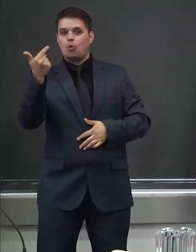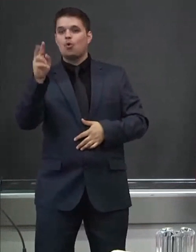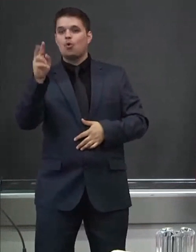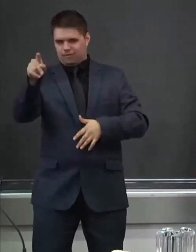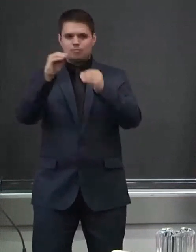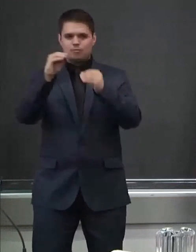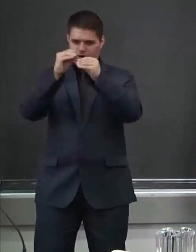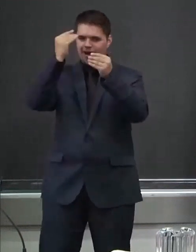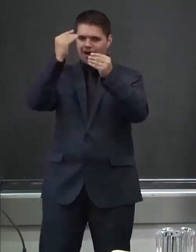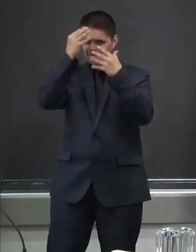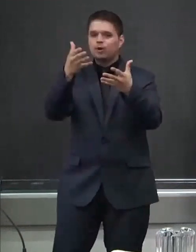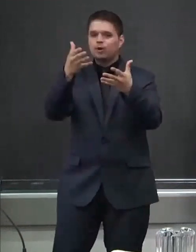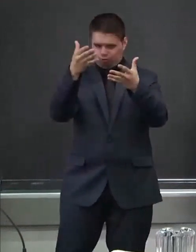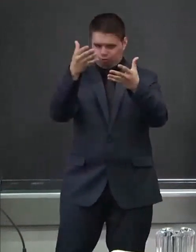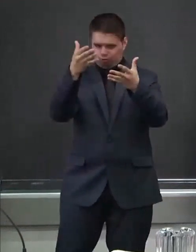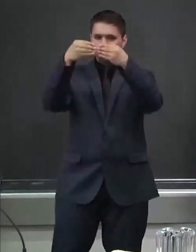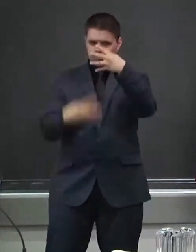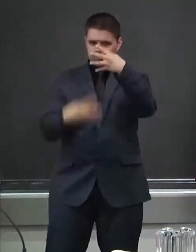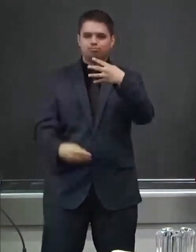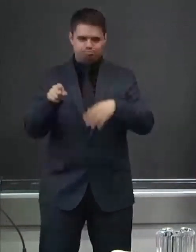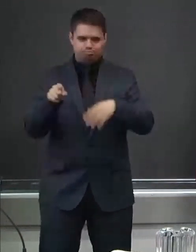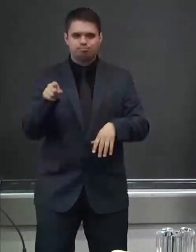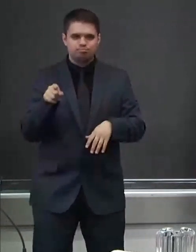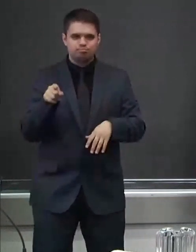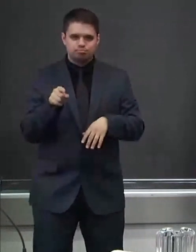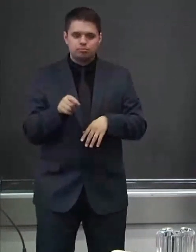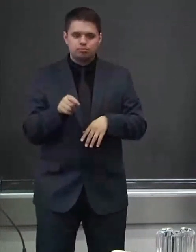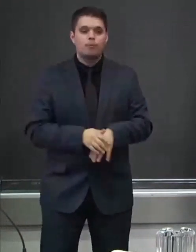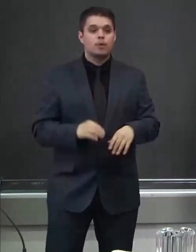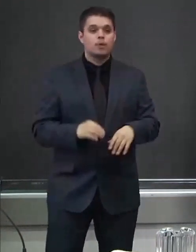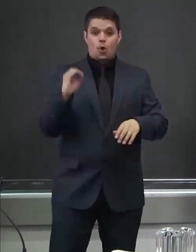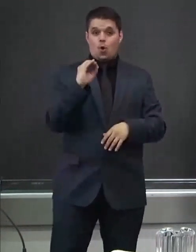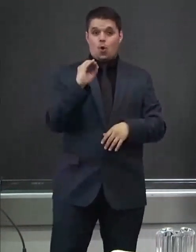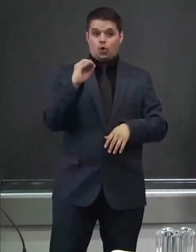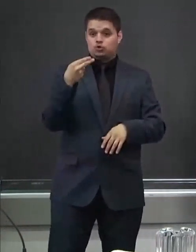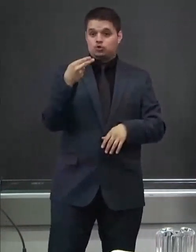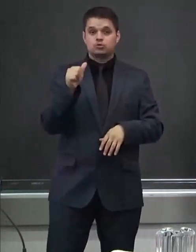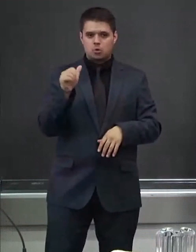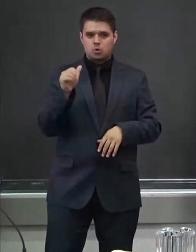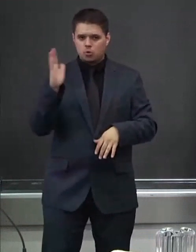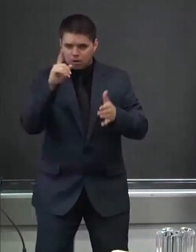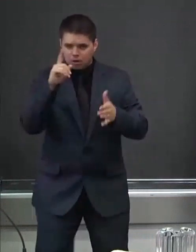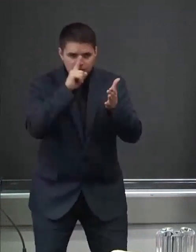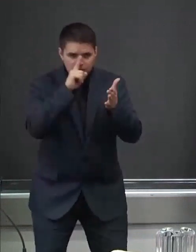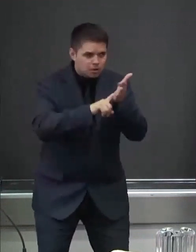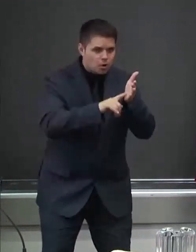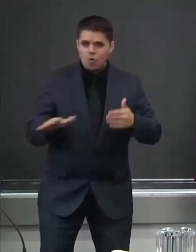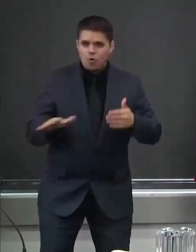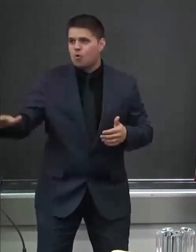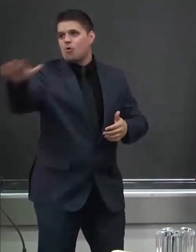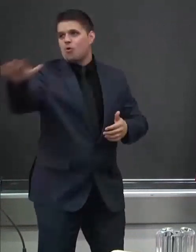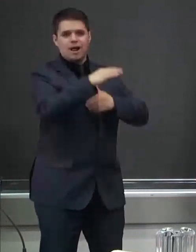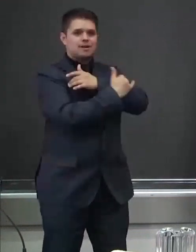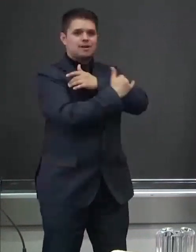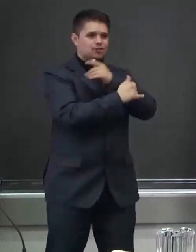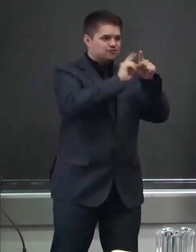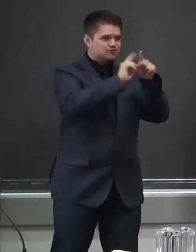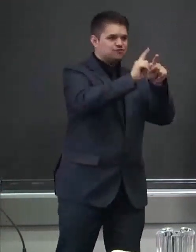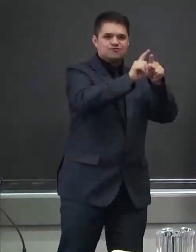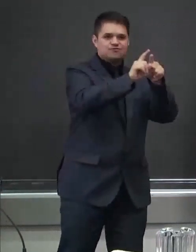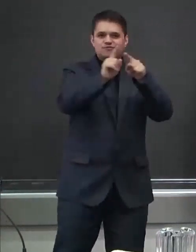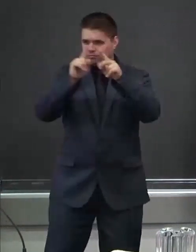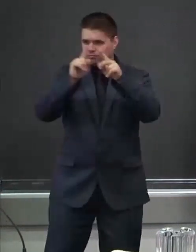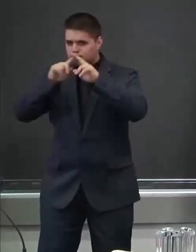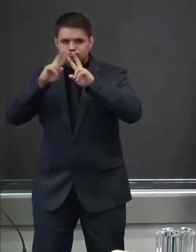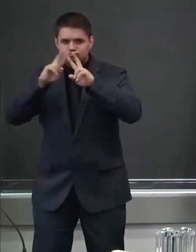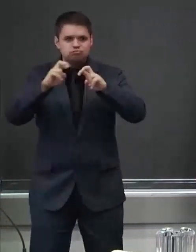The Oregon Health Authority will review all the relevant county data tomorrow, and I will announce on Thursday the initial counties that can move